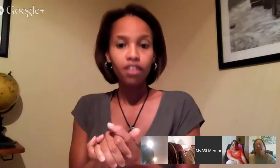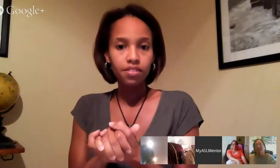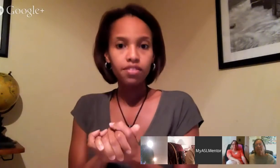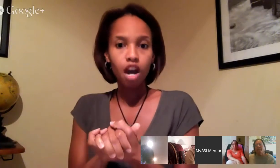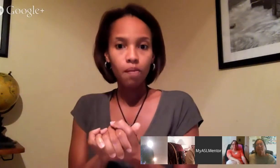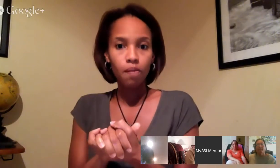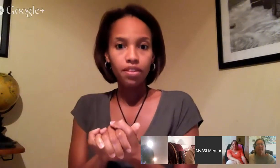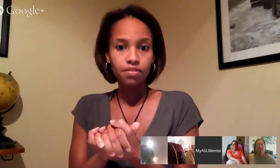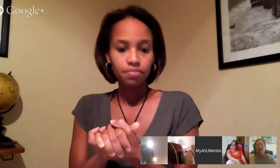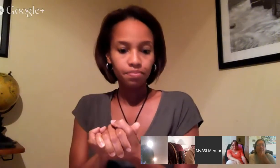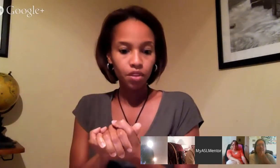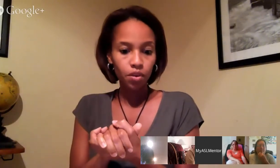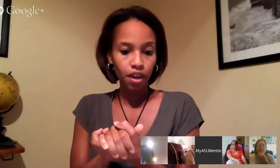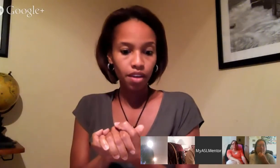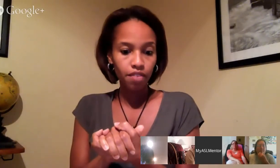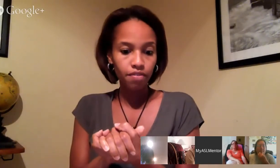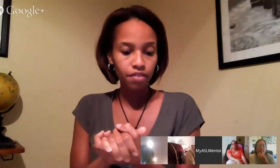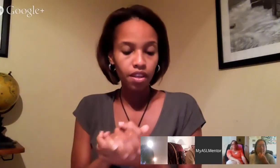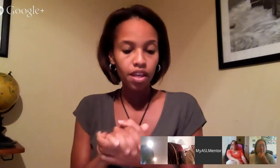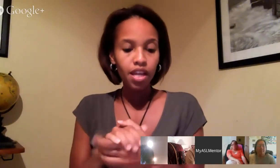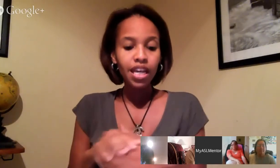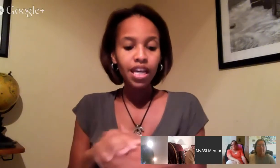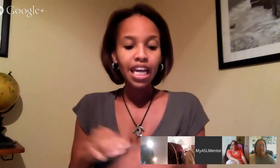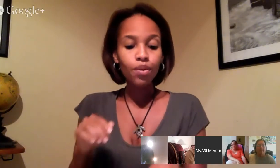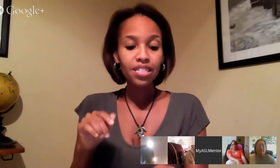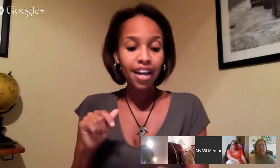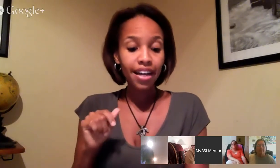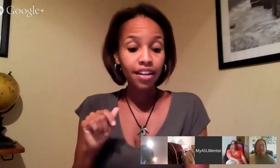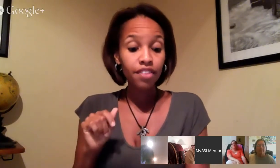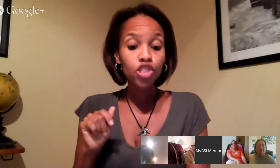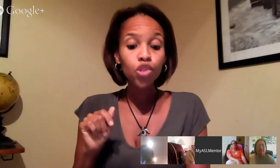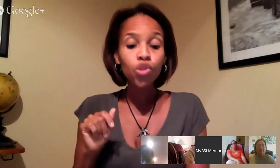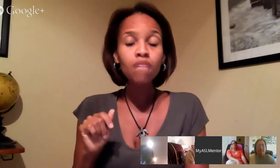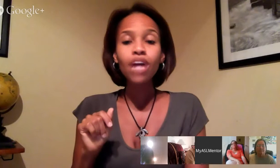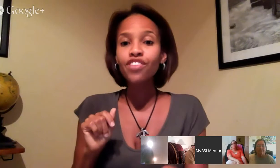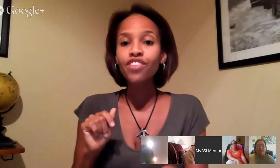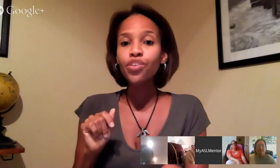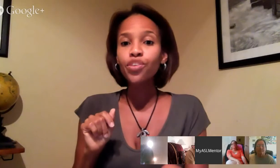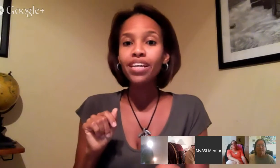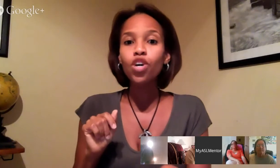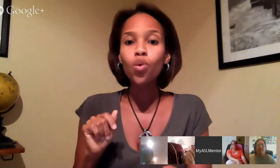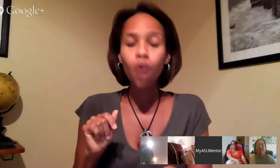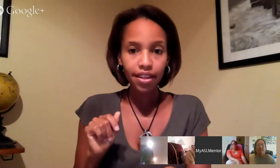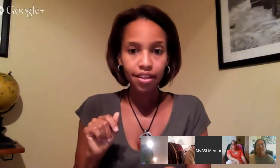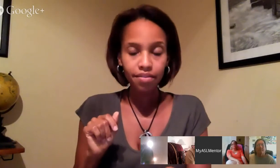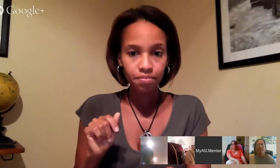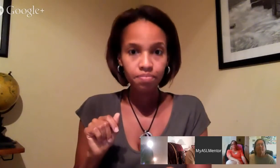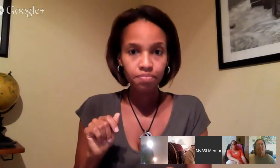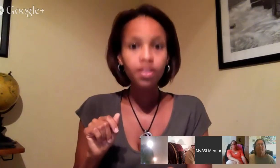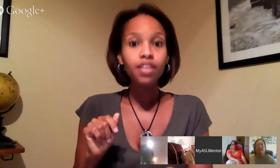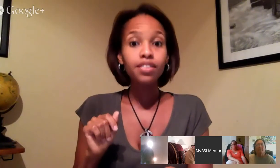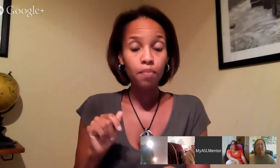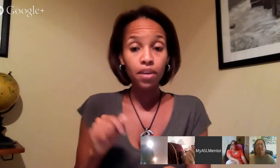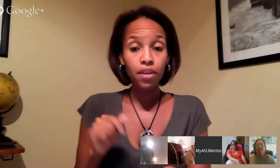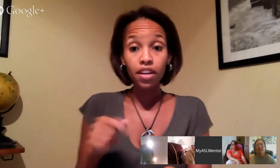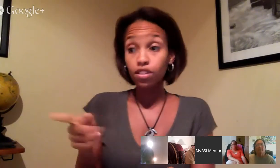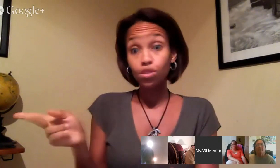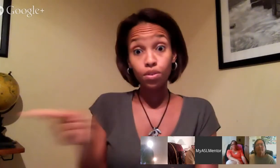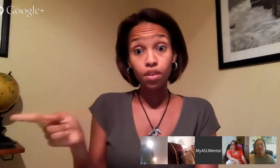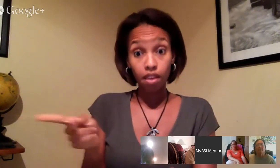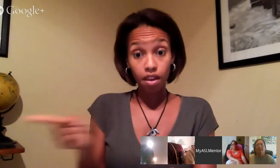marry, comment. Okay. If I were to sign, the two of them are having a wedding in Hawaii,